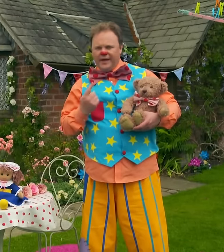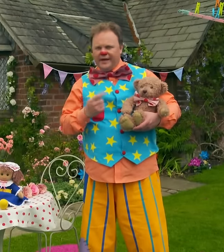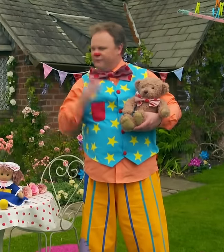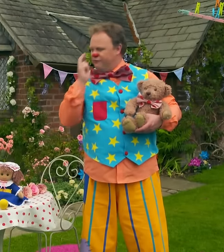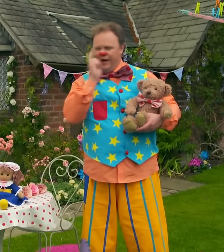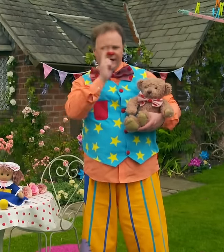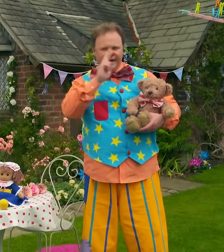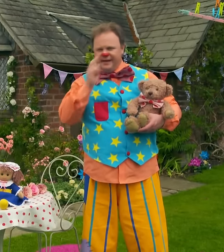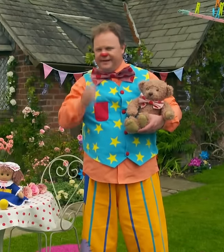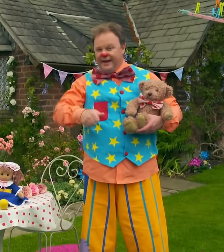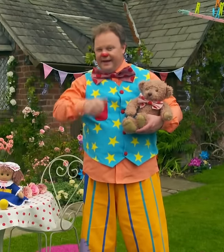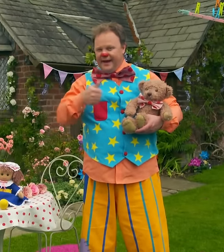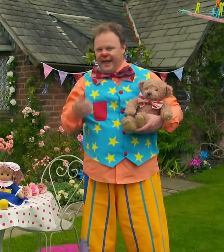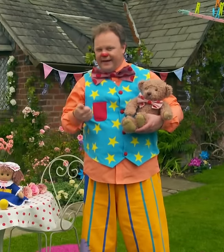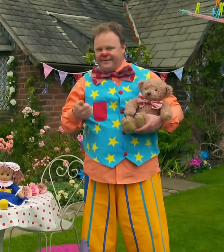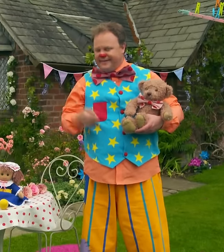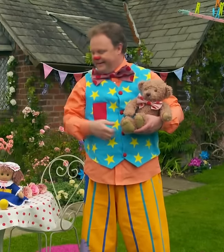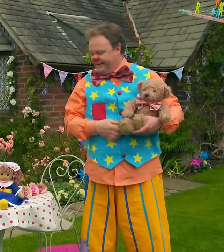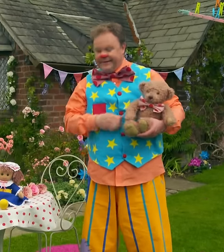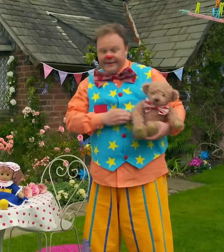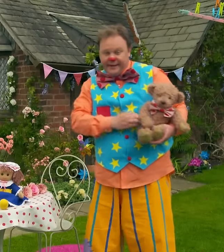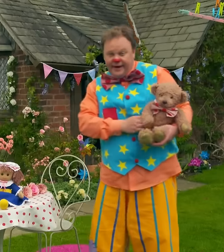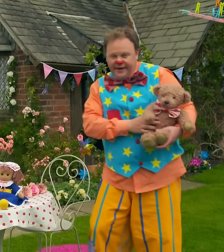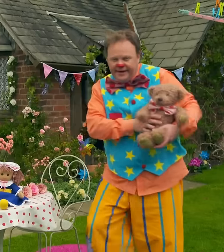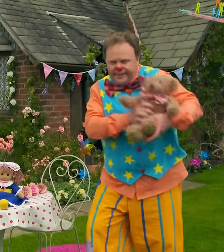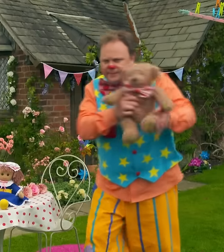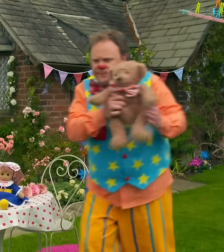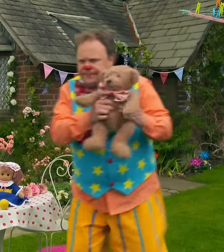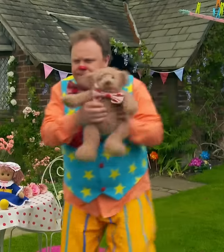can find next. Come on.